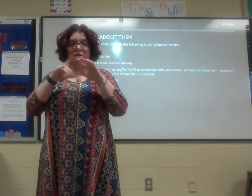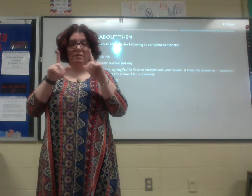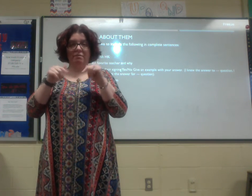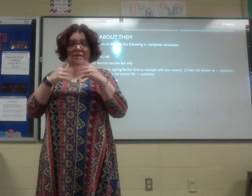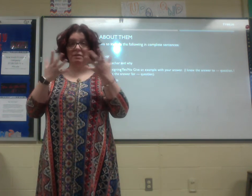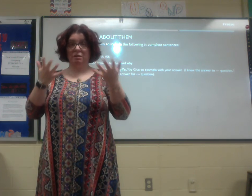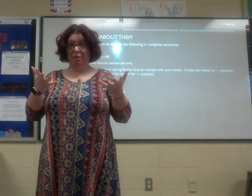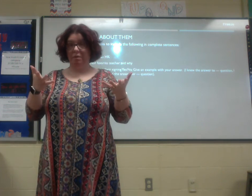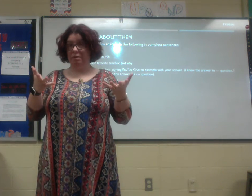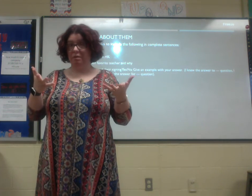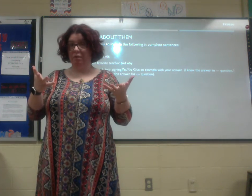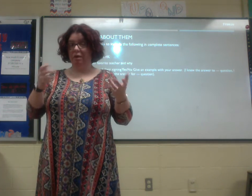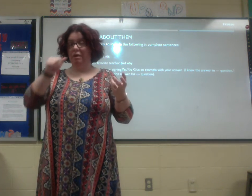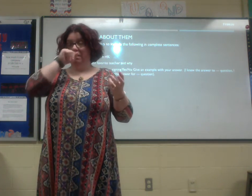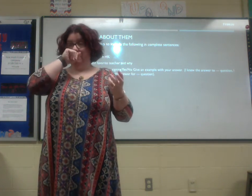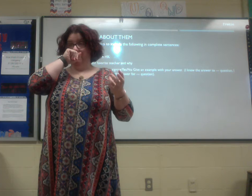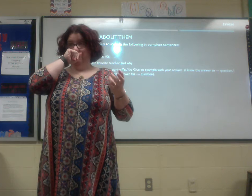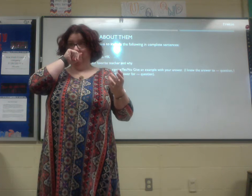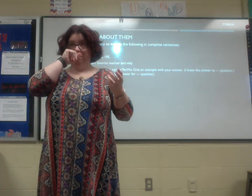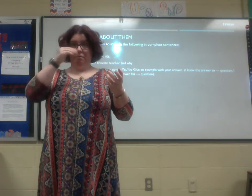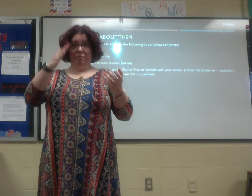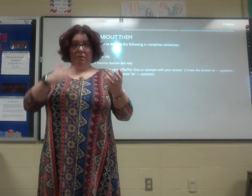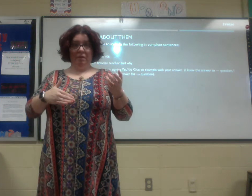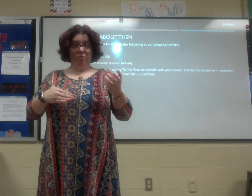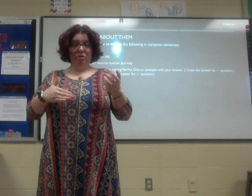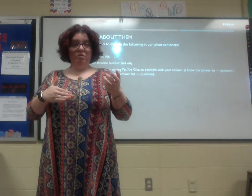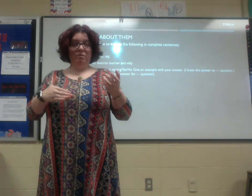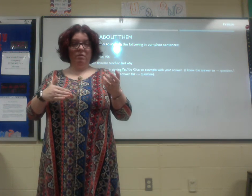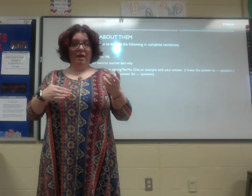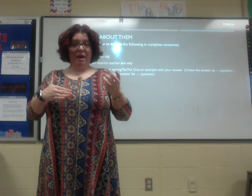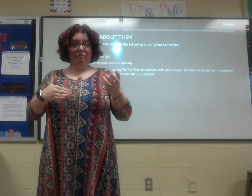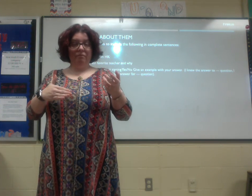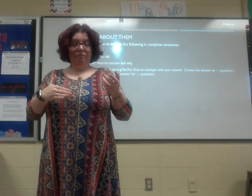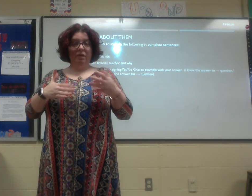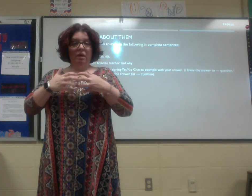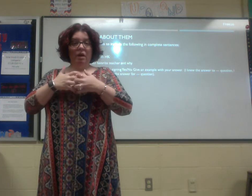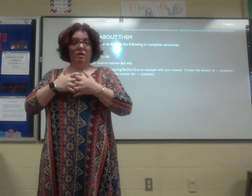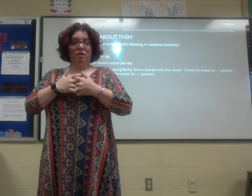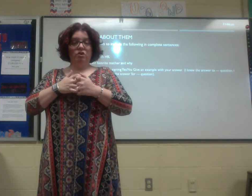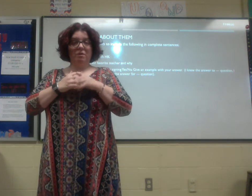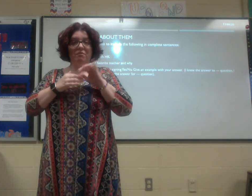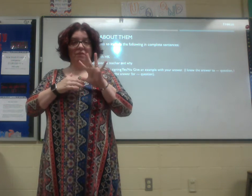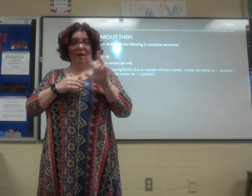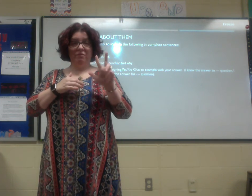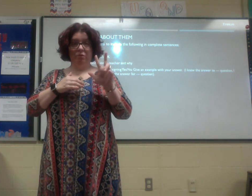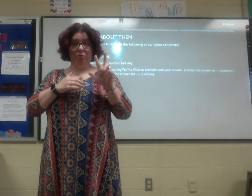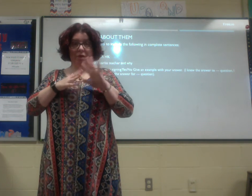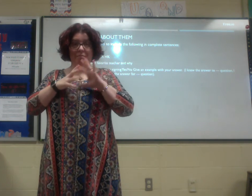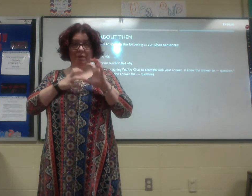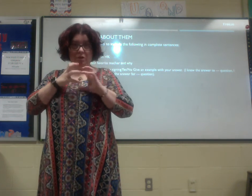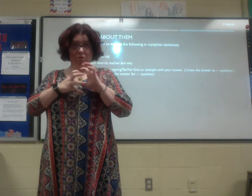assignment that says pen pal summary. Then when you're done with that, there should be a 5 to 3 mixed